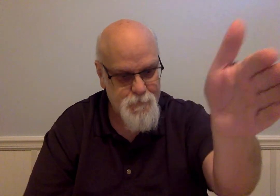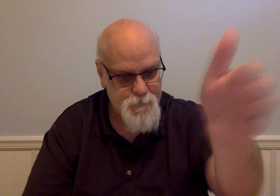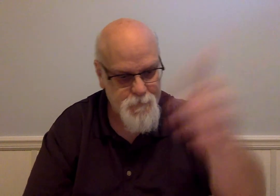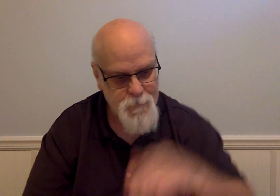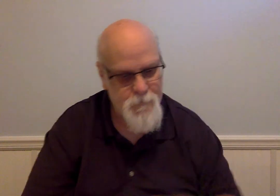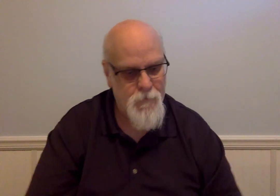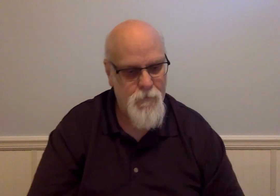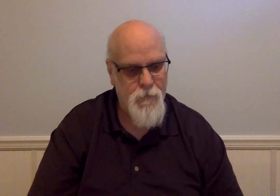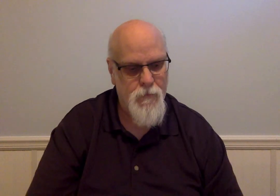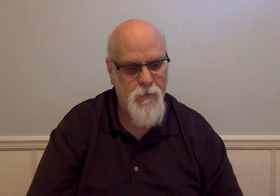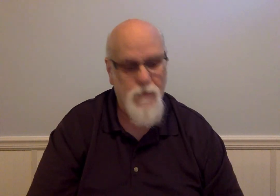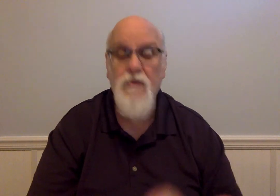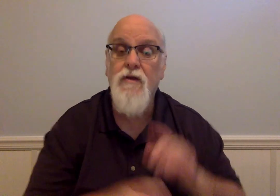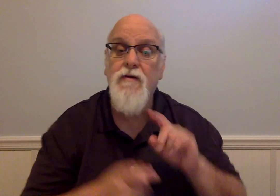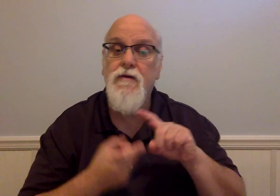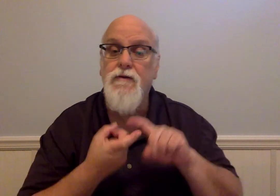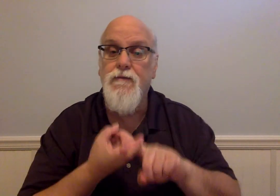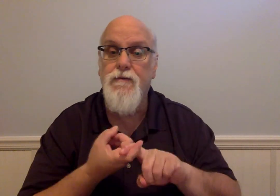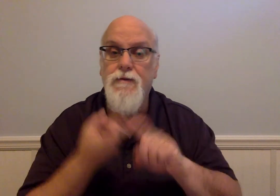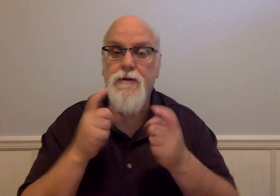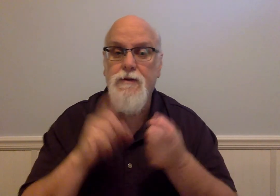So anything's out in front. Your friend.